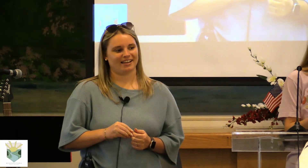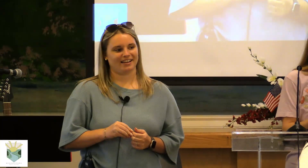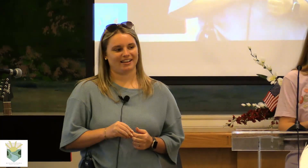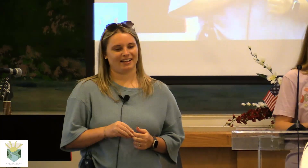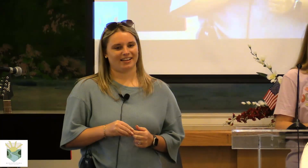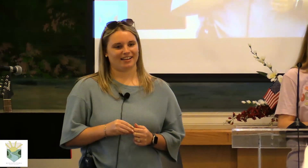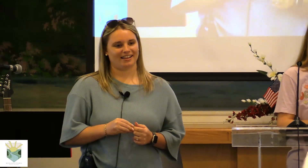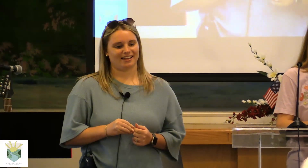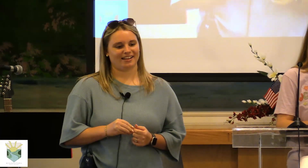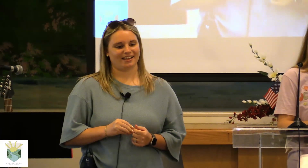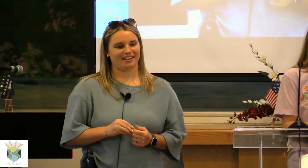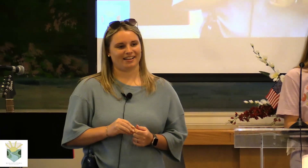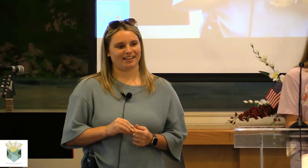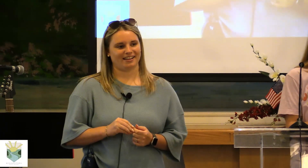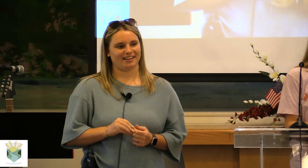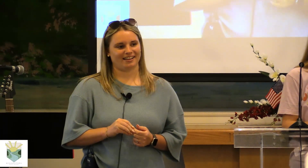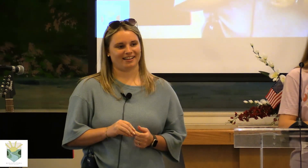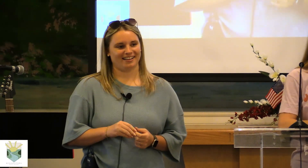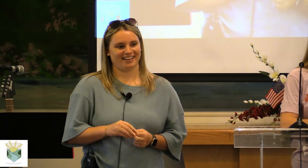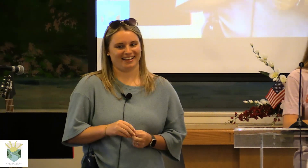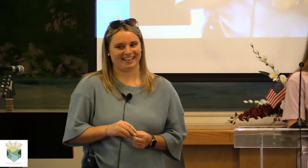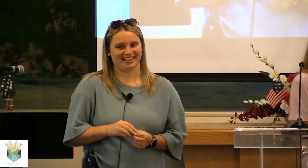He said, you know what sounds really good right now? An egg sandwich.